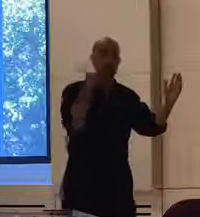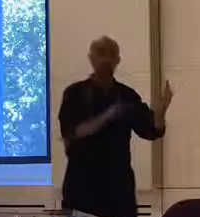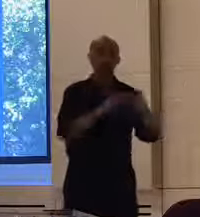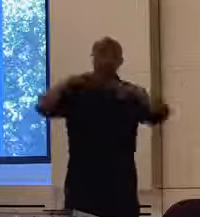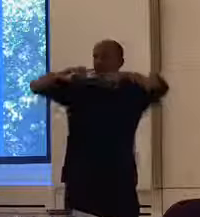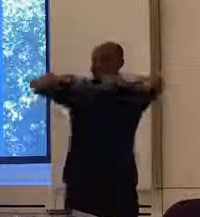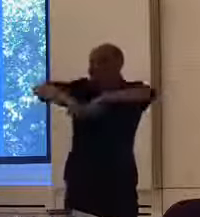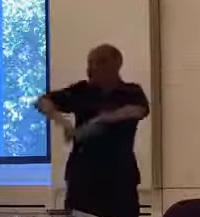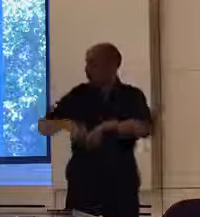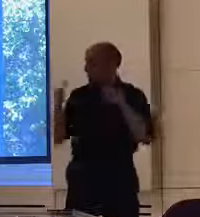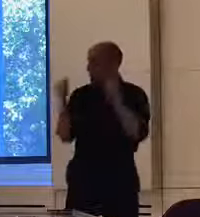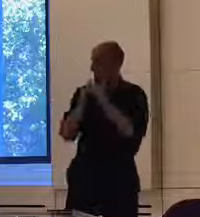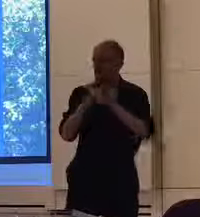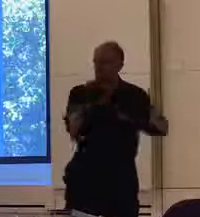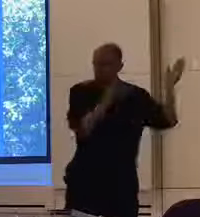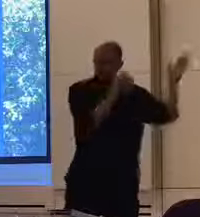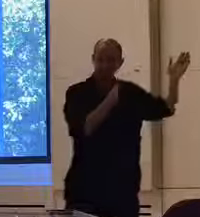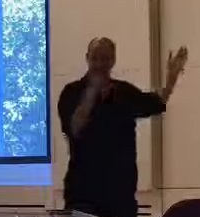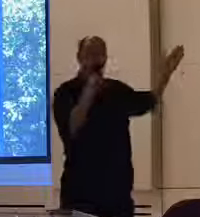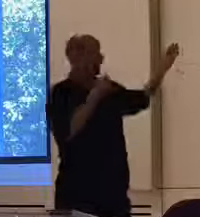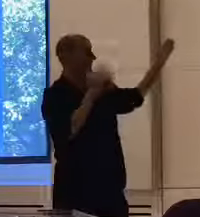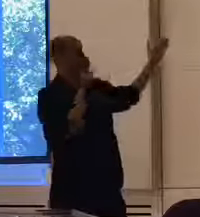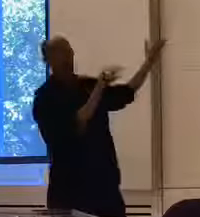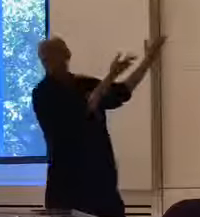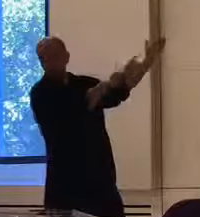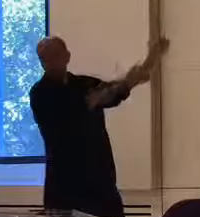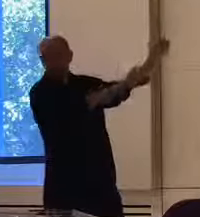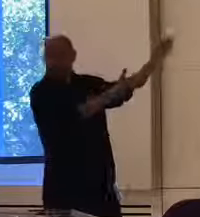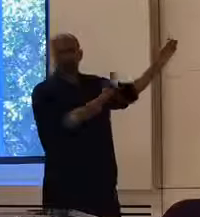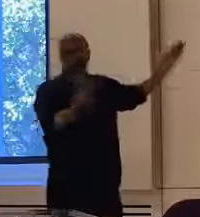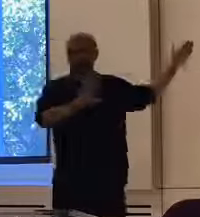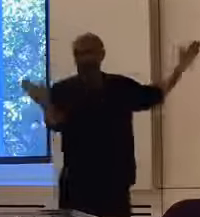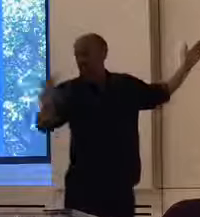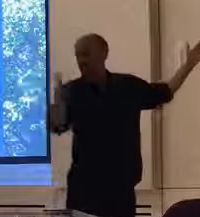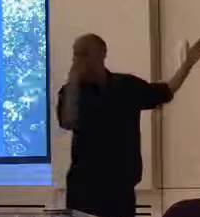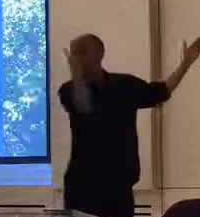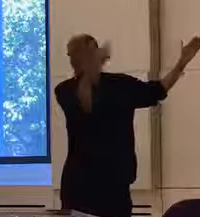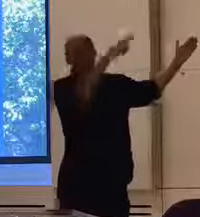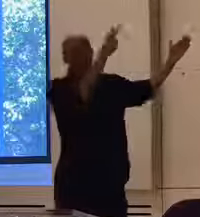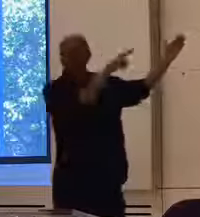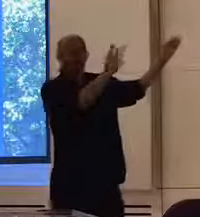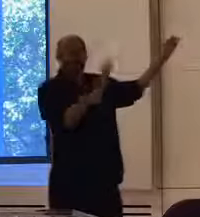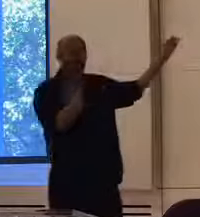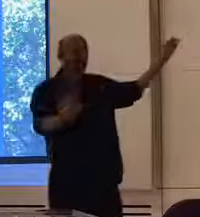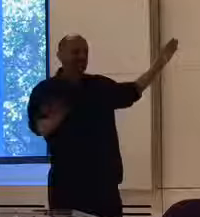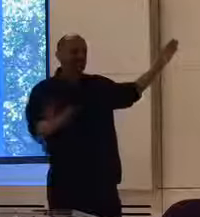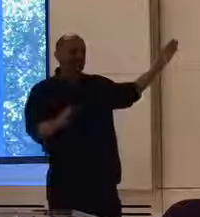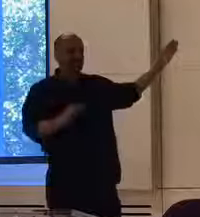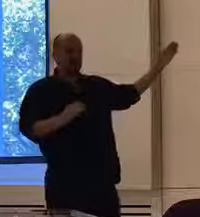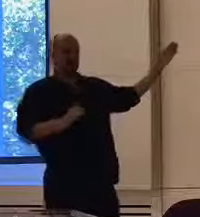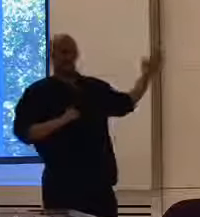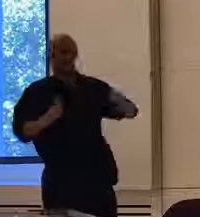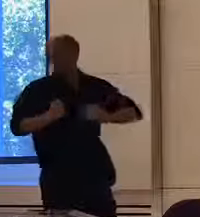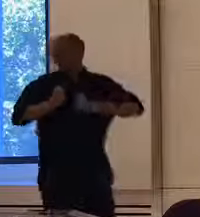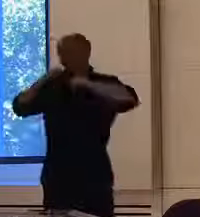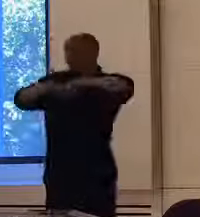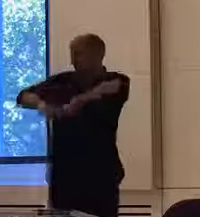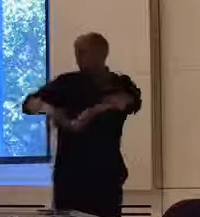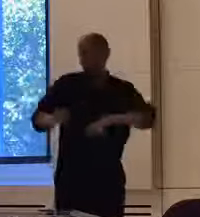So I've been putting up these, I'll put up some slides to show you some of my research. You don't have to read it all, you know,